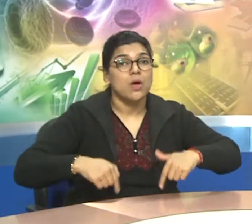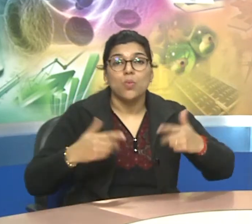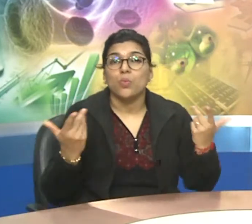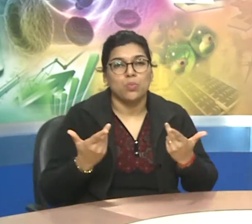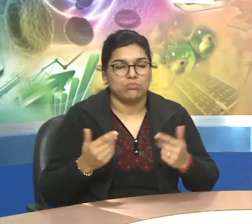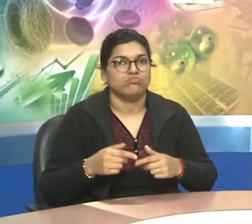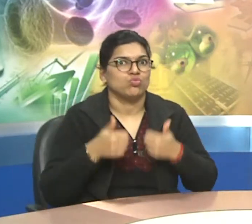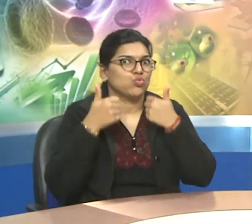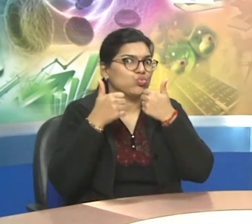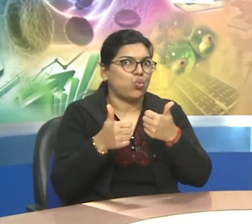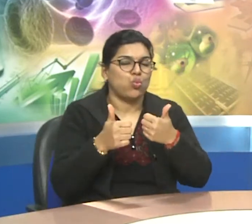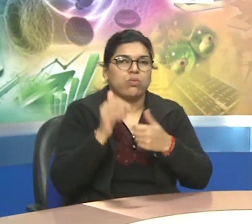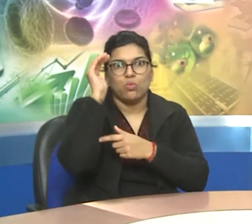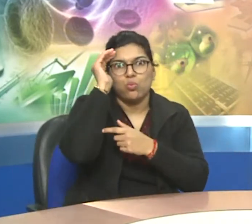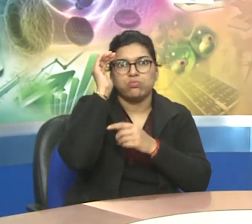Hope you understood the story.